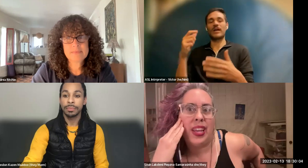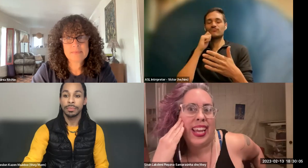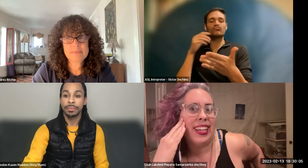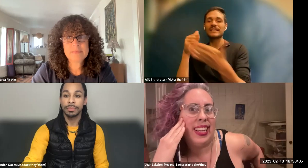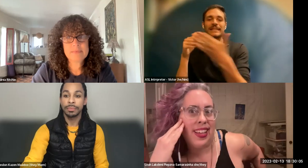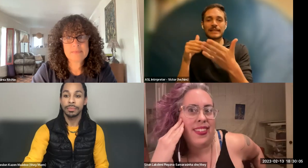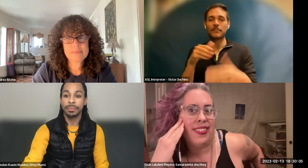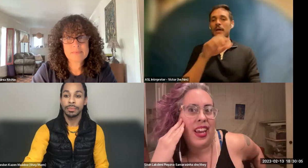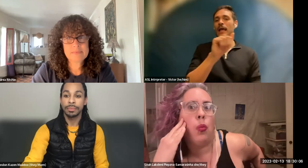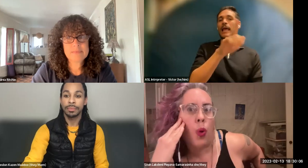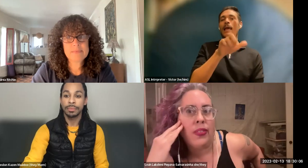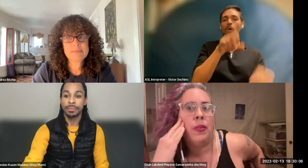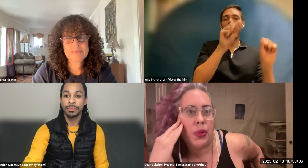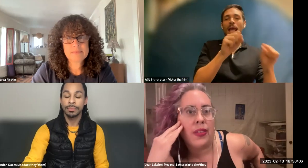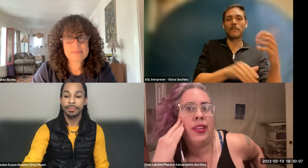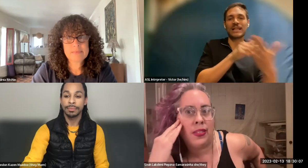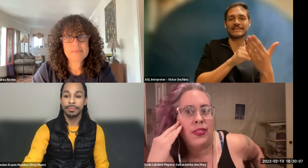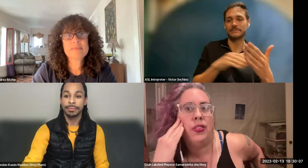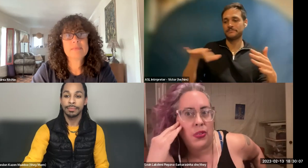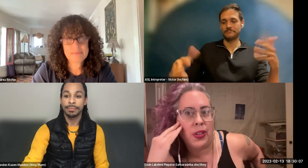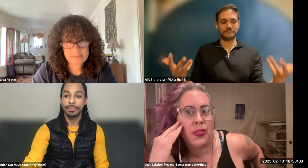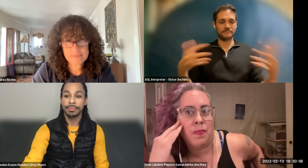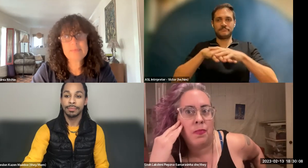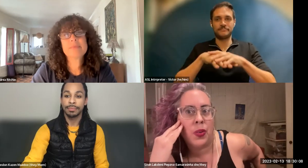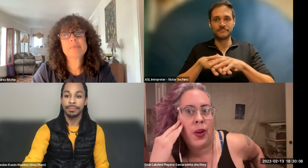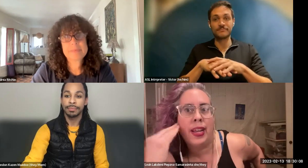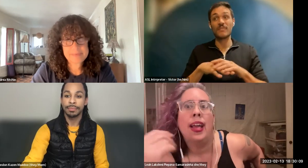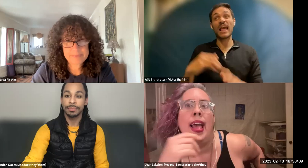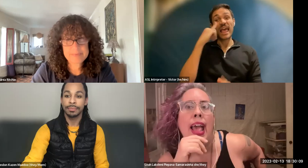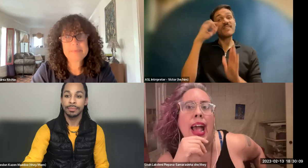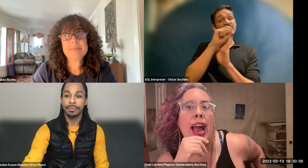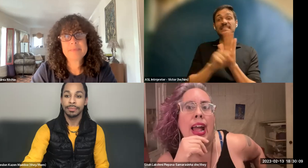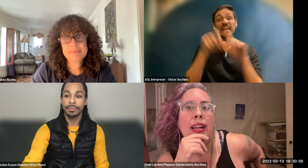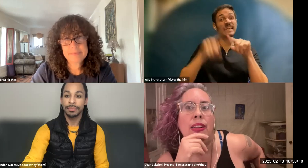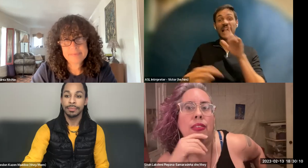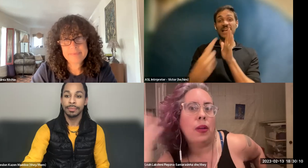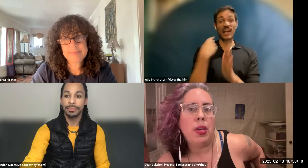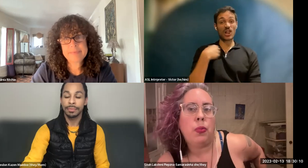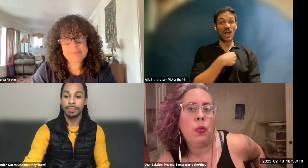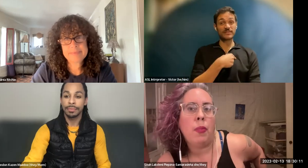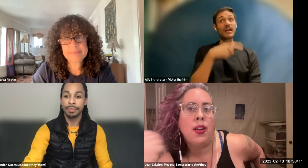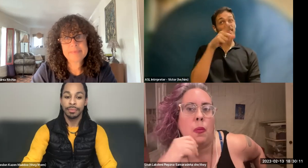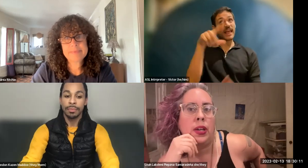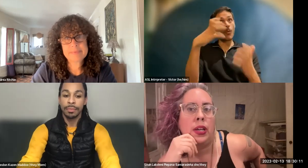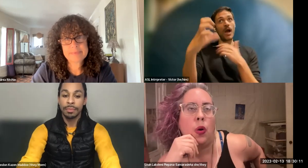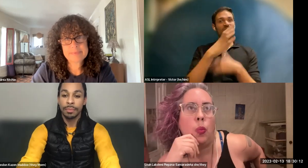state can't kill us, it wants to put us in institutions, right? And some